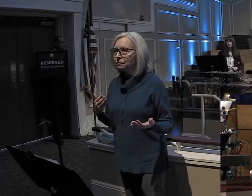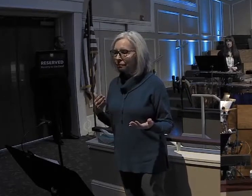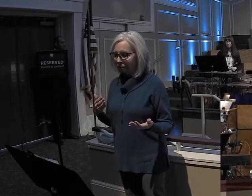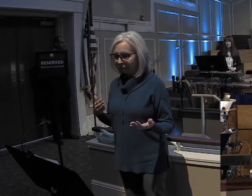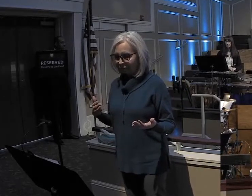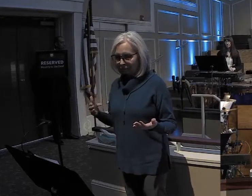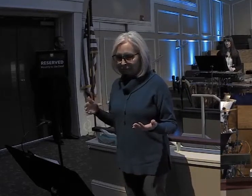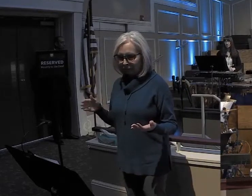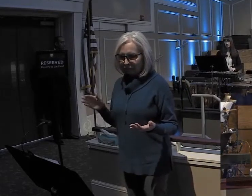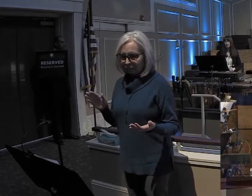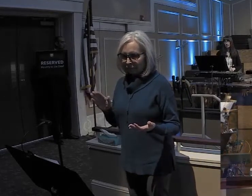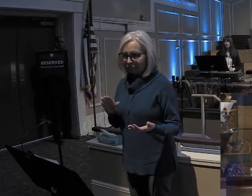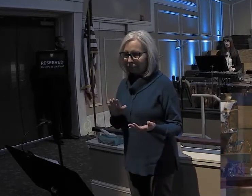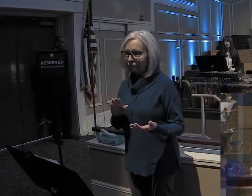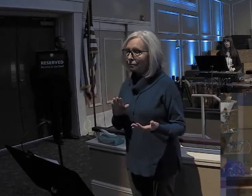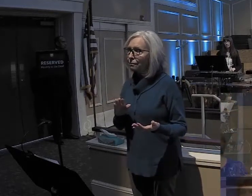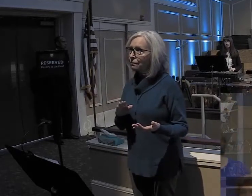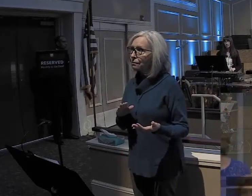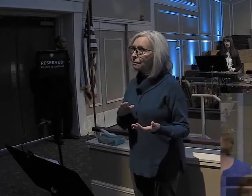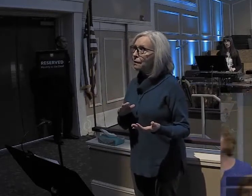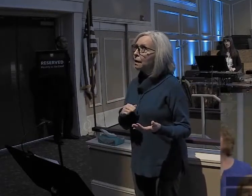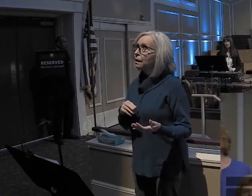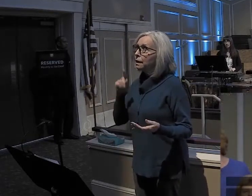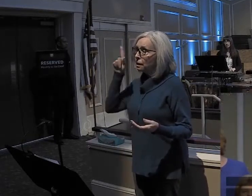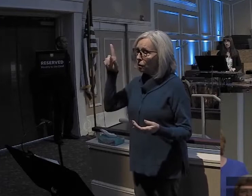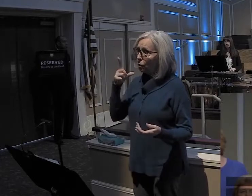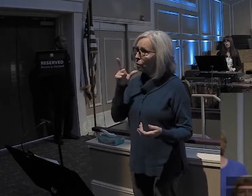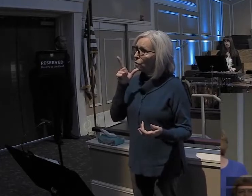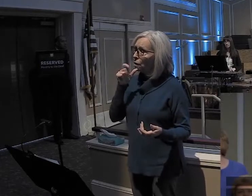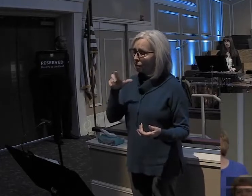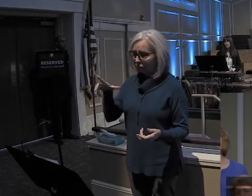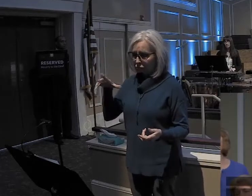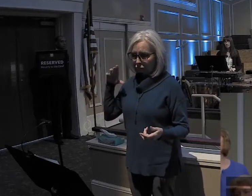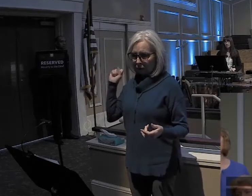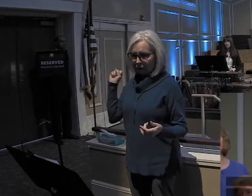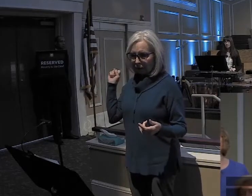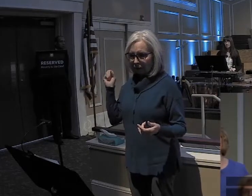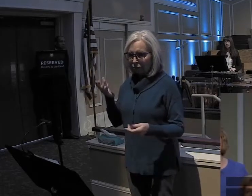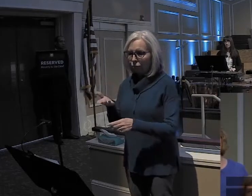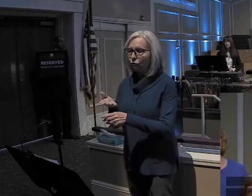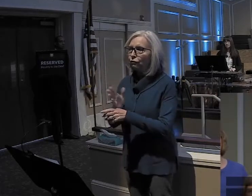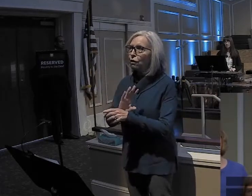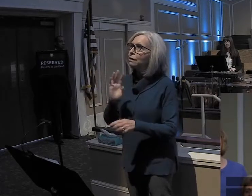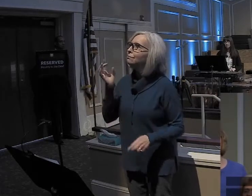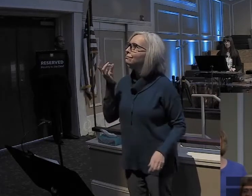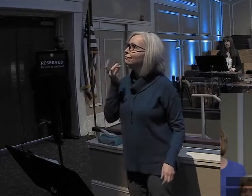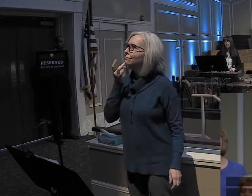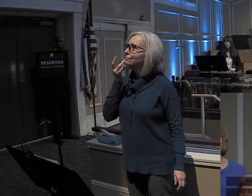Before